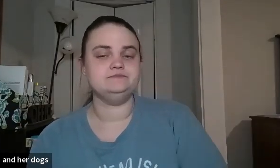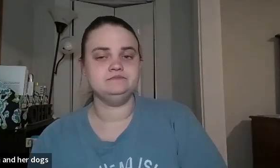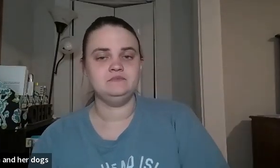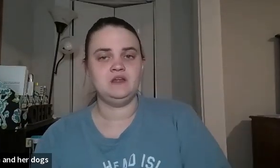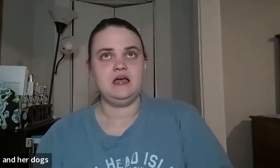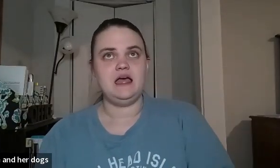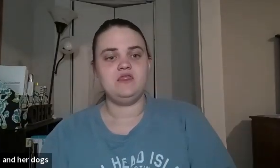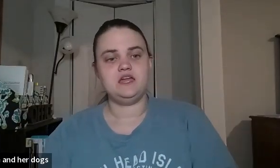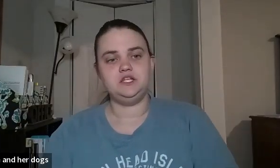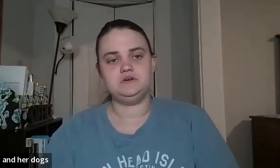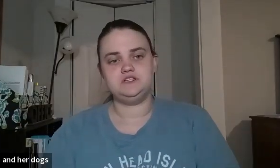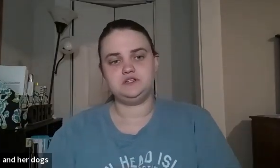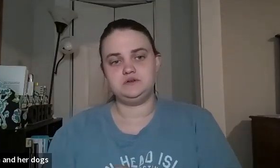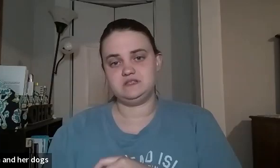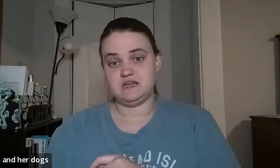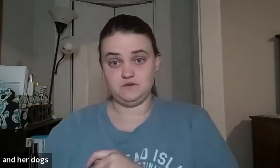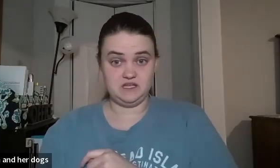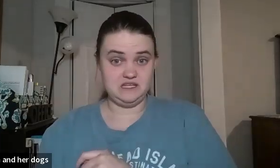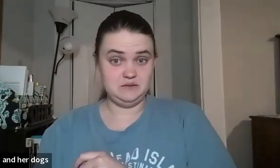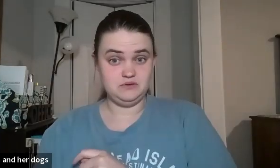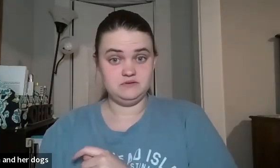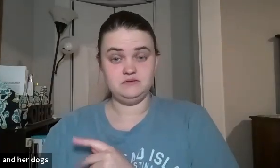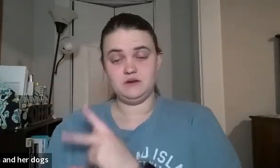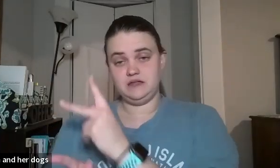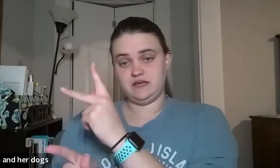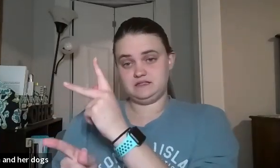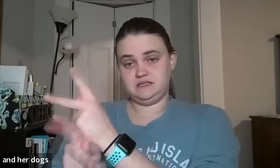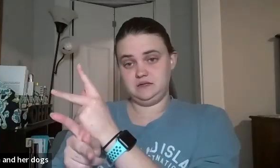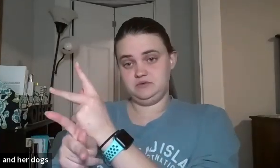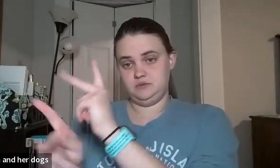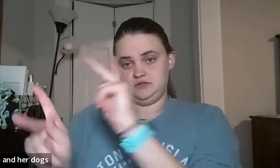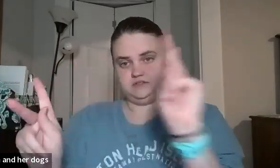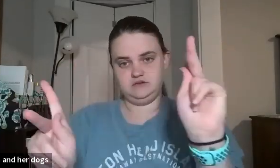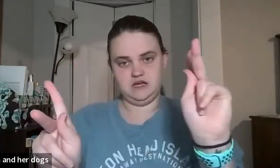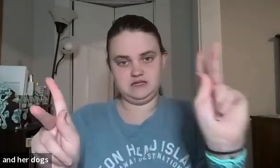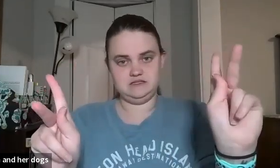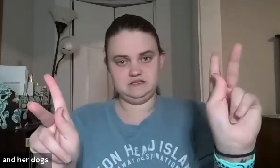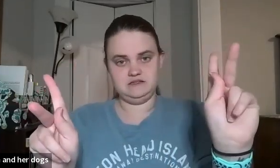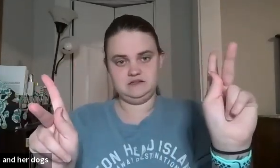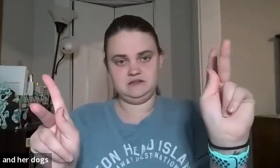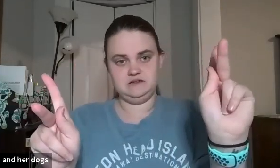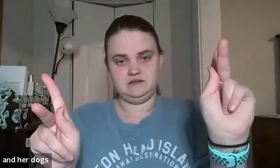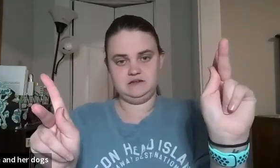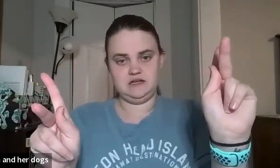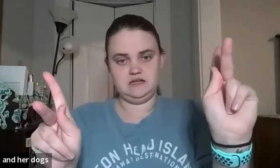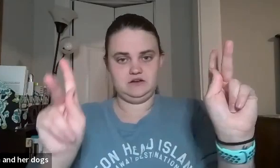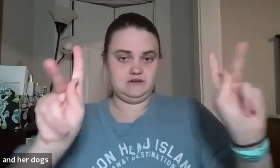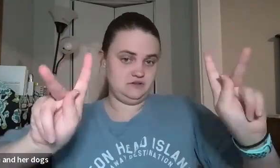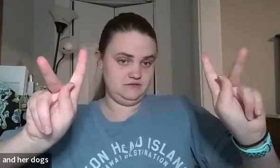zoo. And then you can do the sign for keep, and that's keep. You put 2 Ks. You're going to have, so you have your